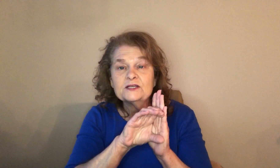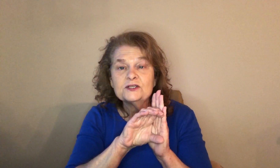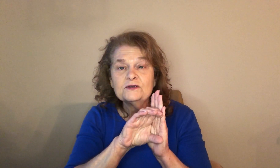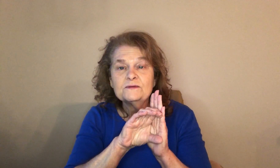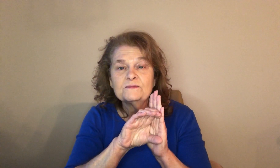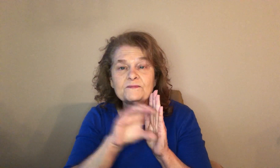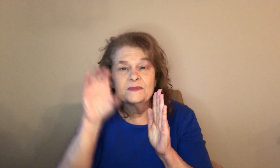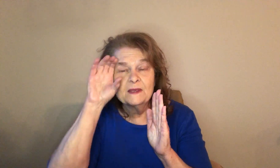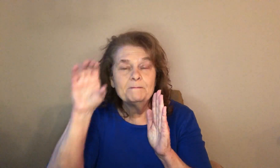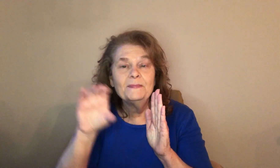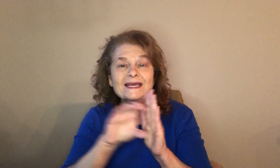Picture